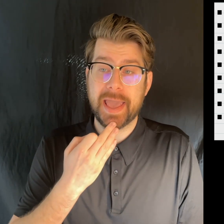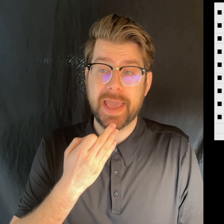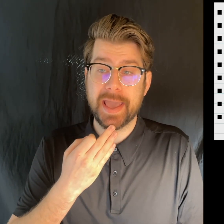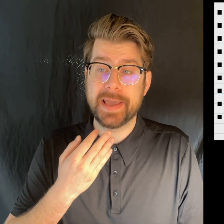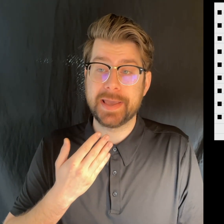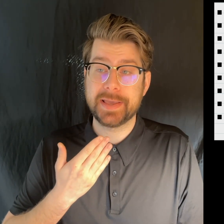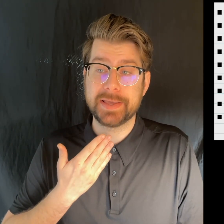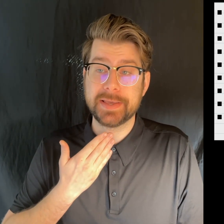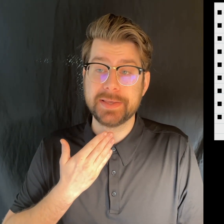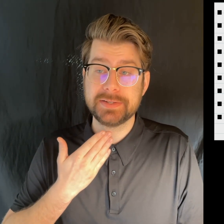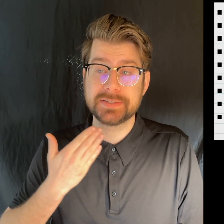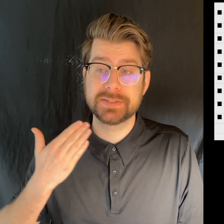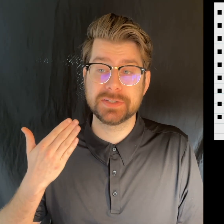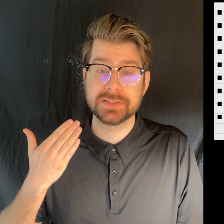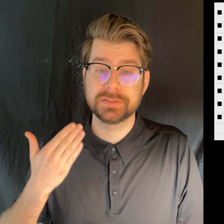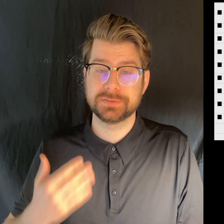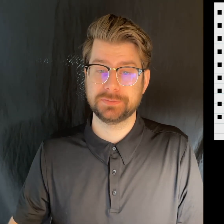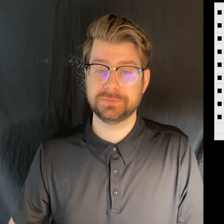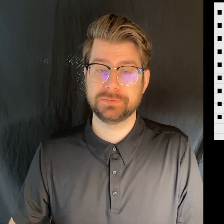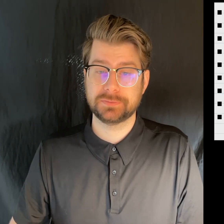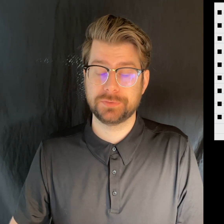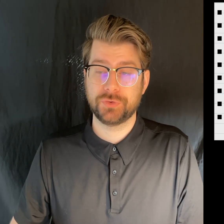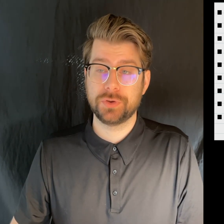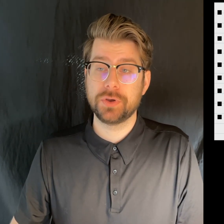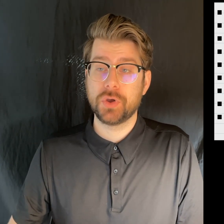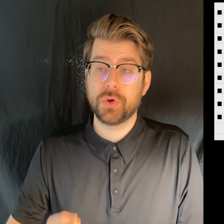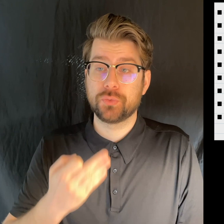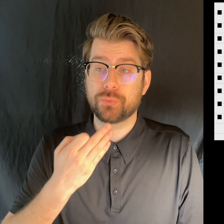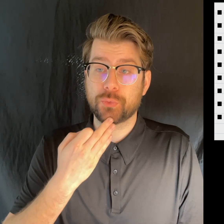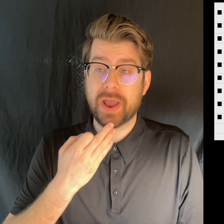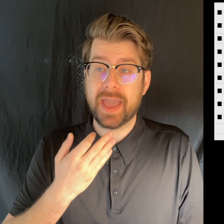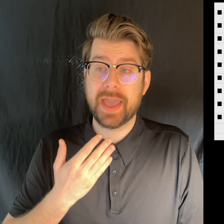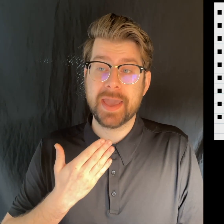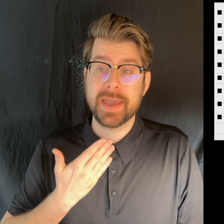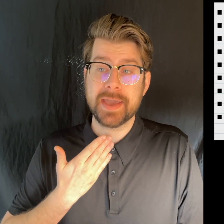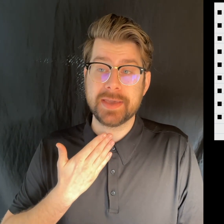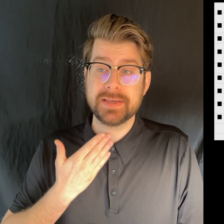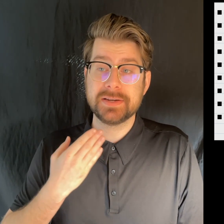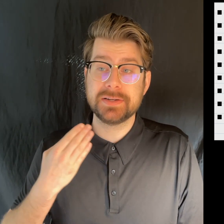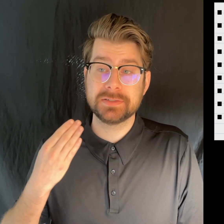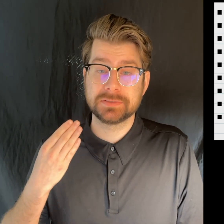hate, rain,